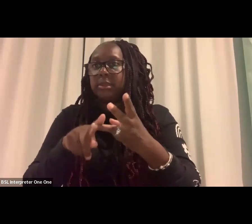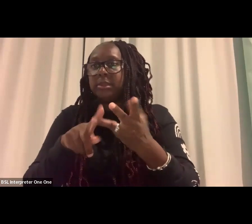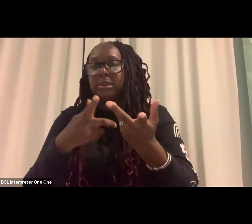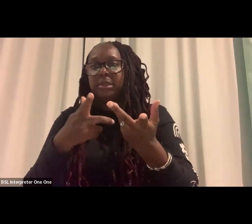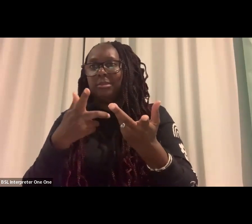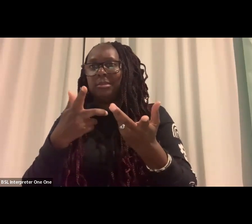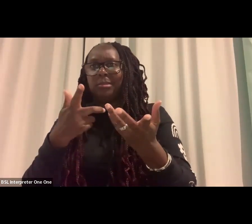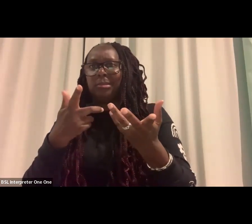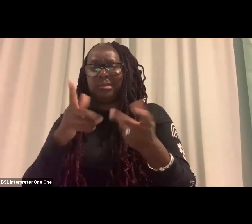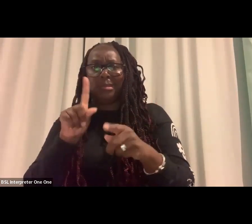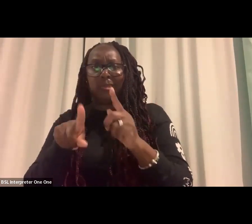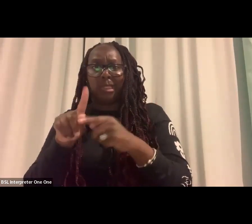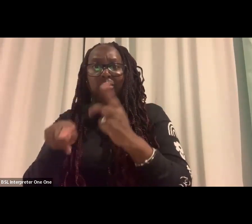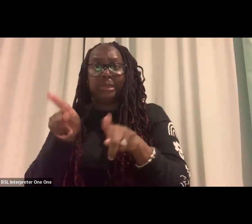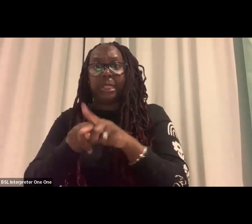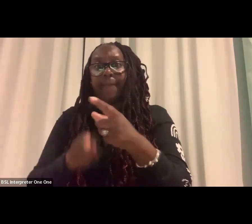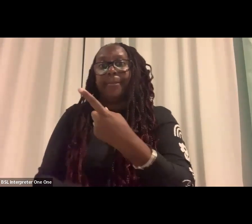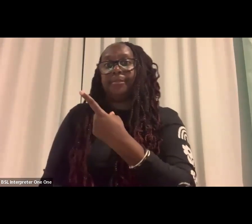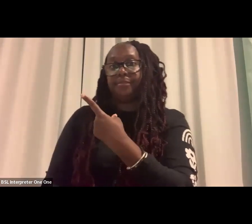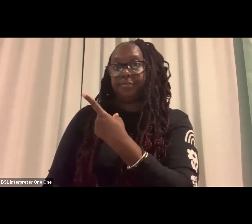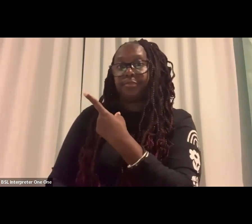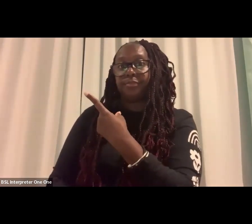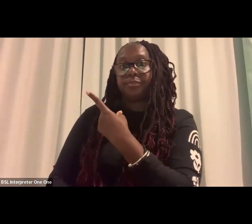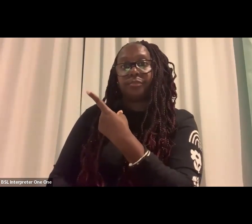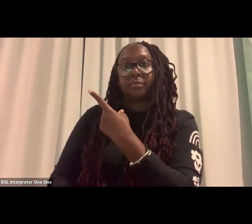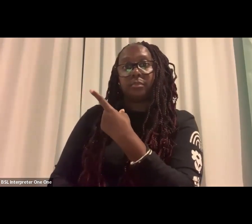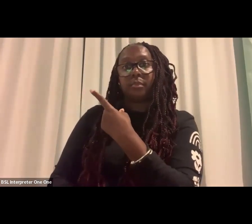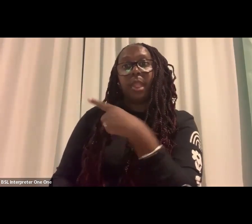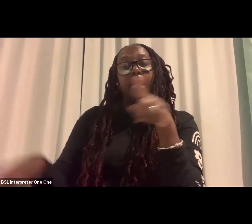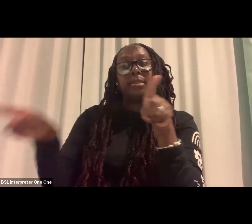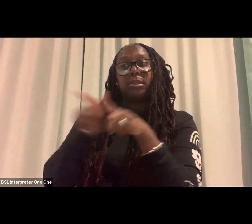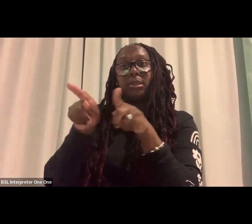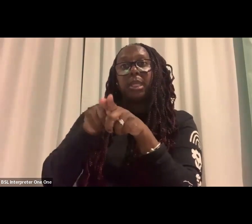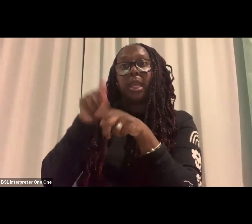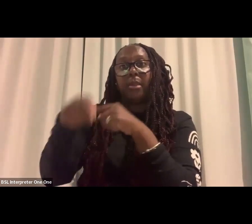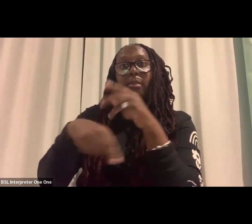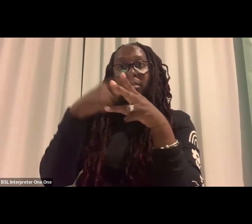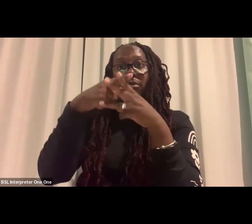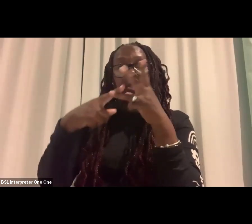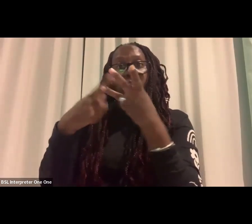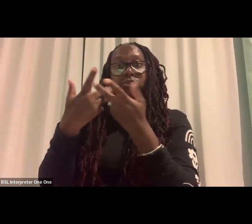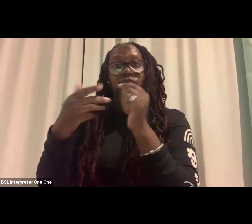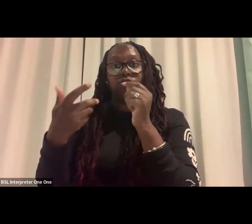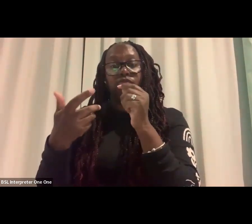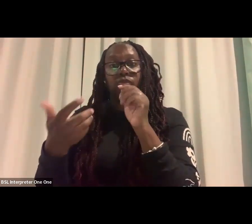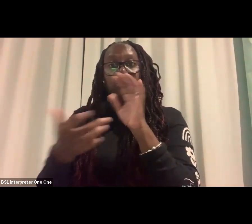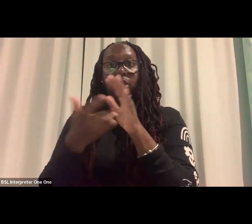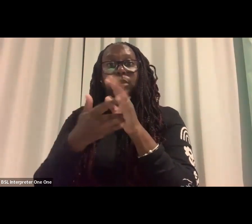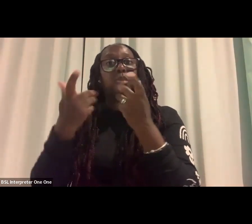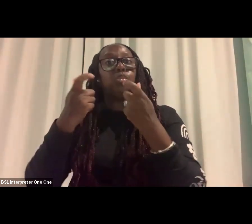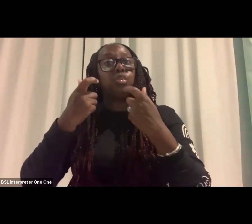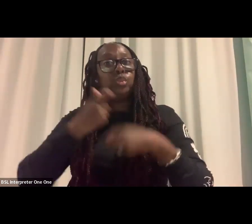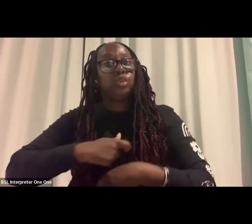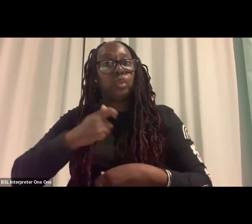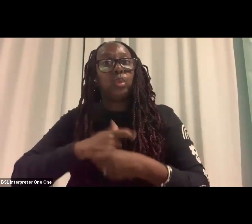etc. And the three other axes are on social responsibilities. The first of all is human health with